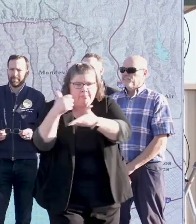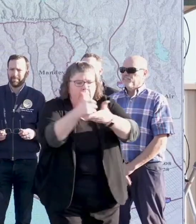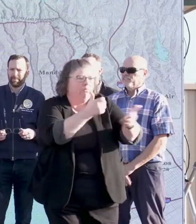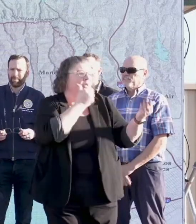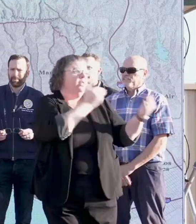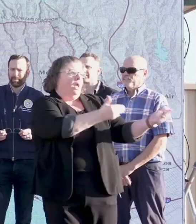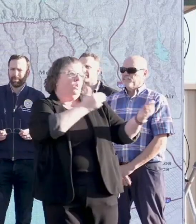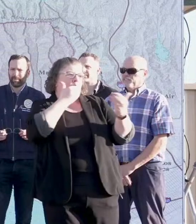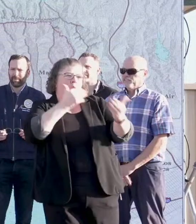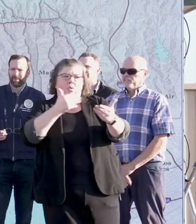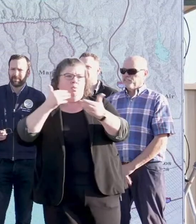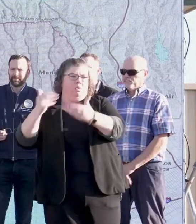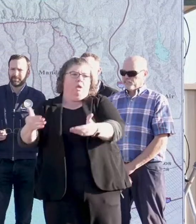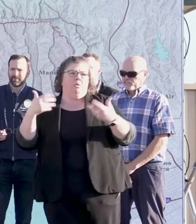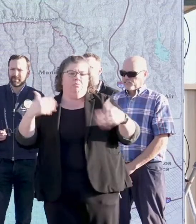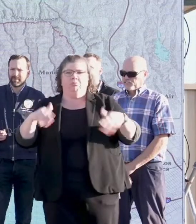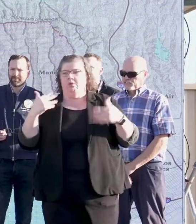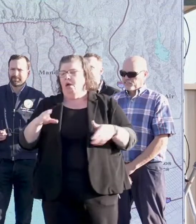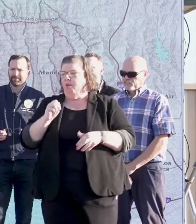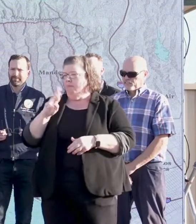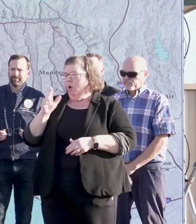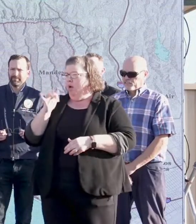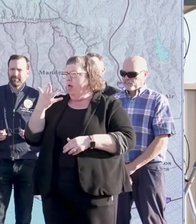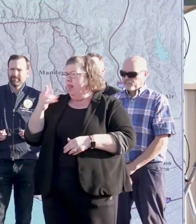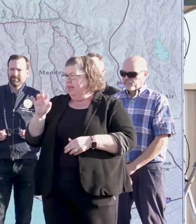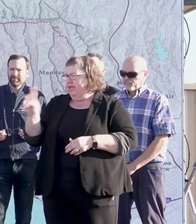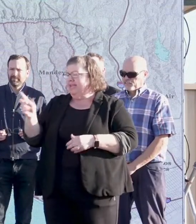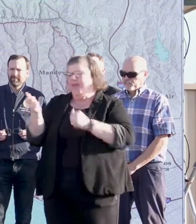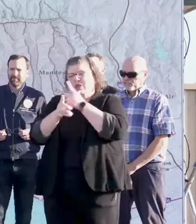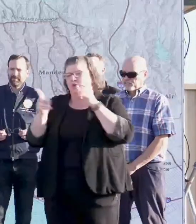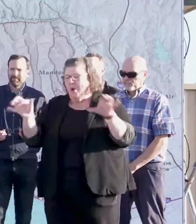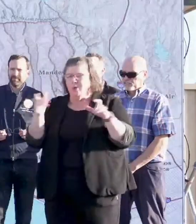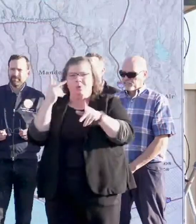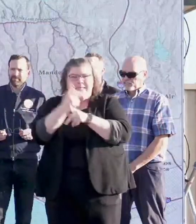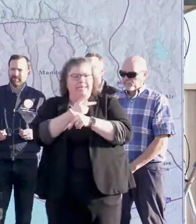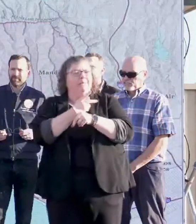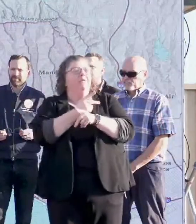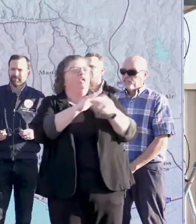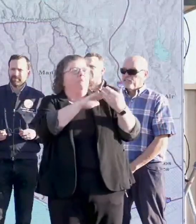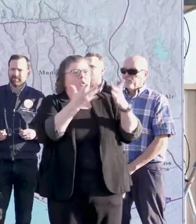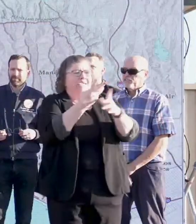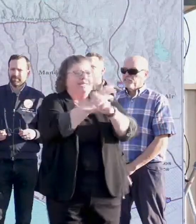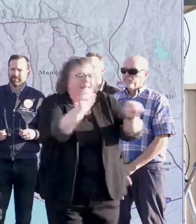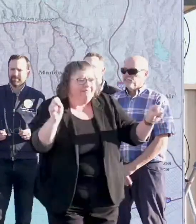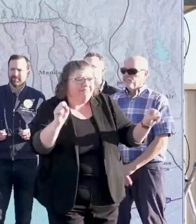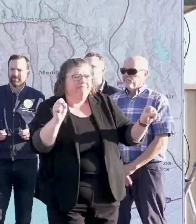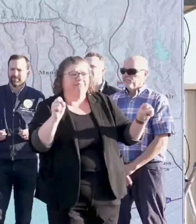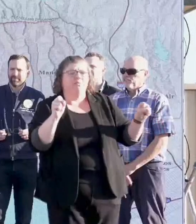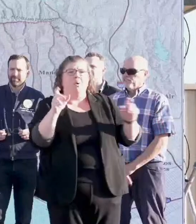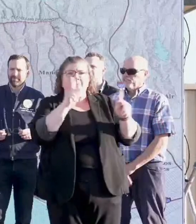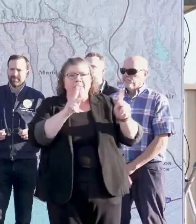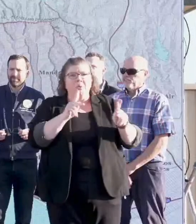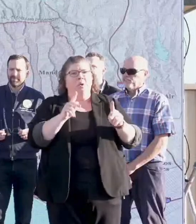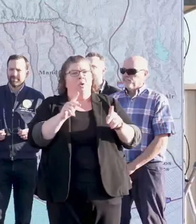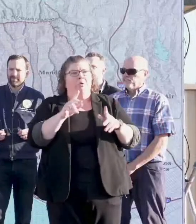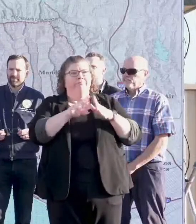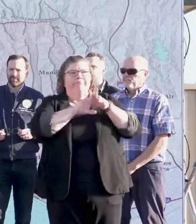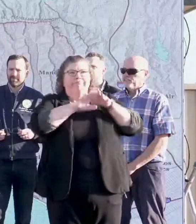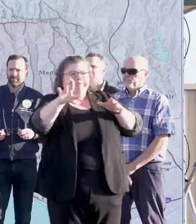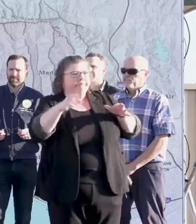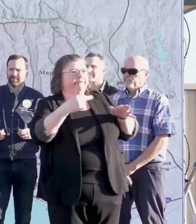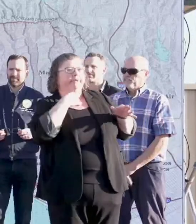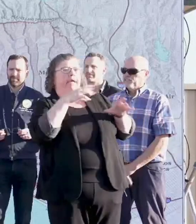the line at Mulholland, everything you've done to keep those of us who are evacuated safe, to keep our community safe while people are outside of their homes. So thank